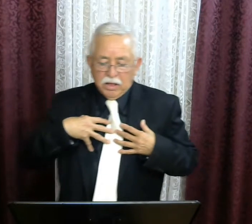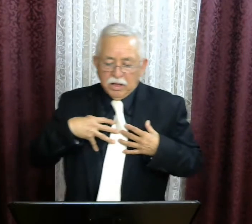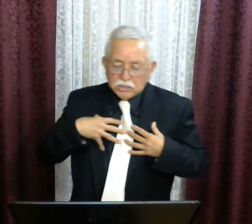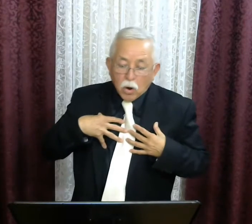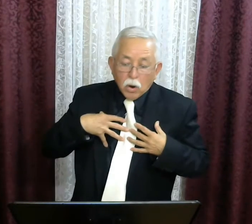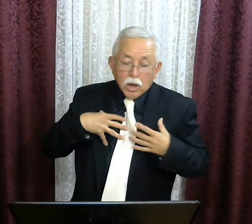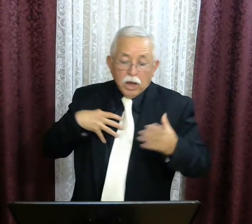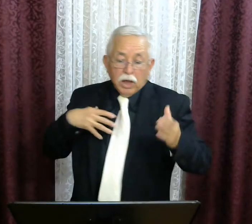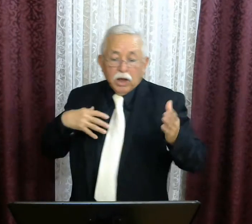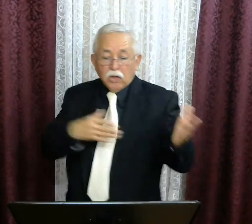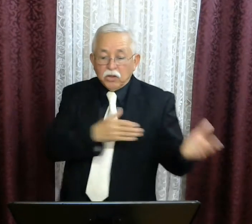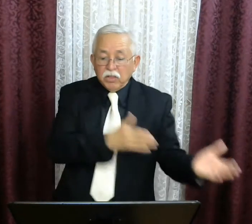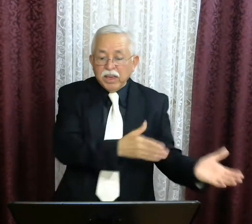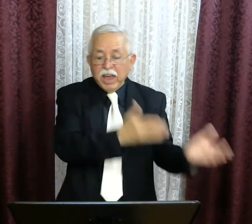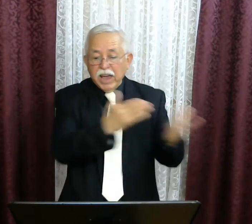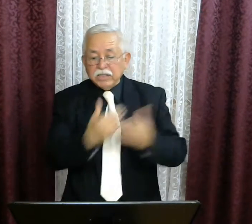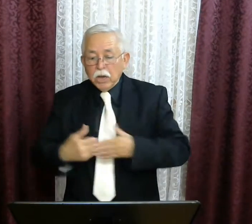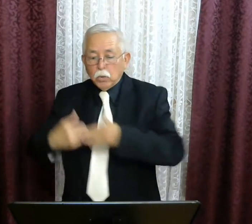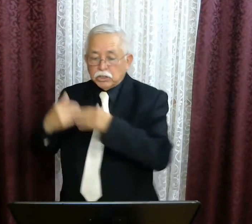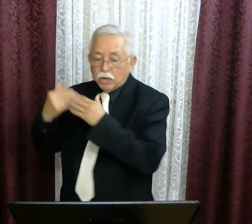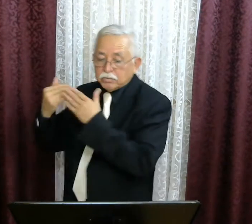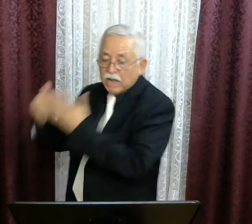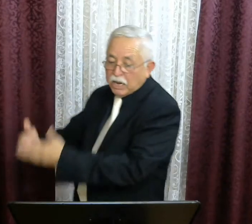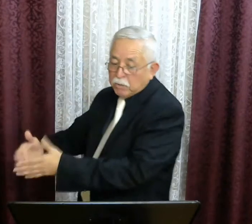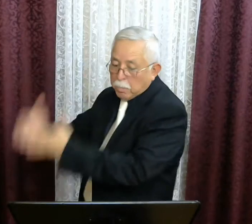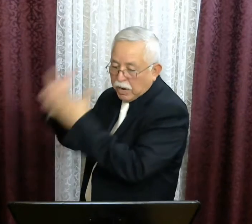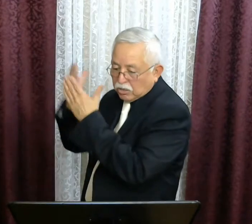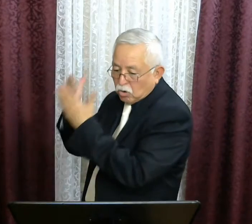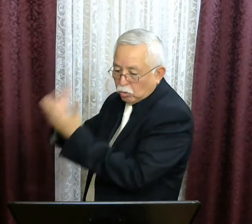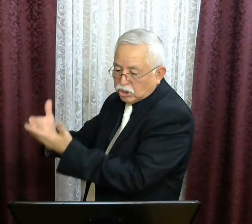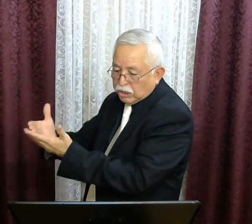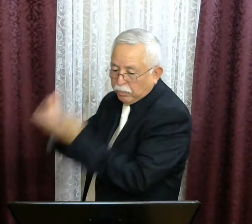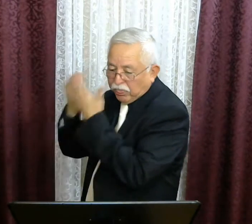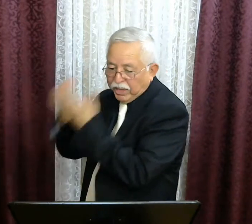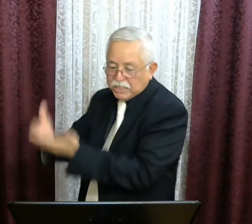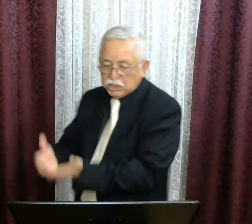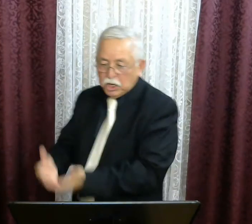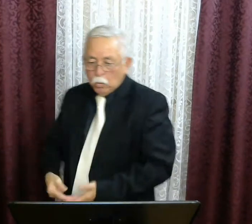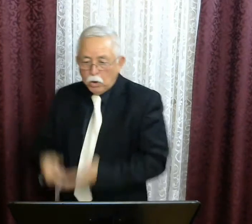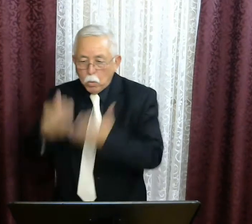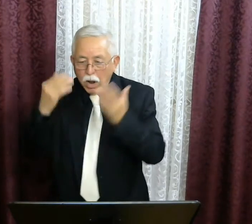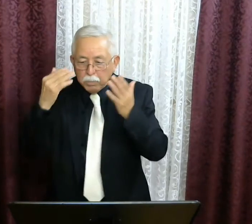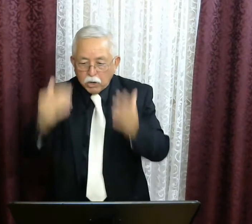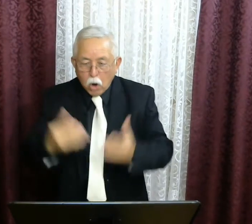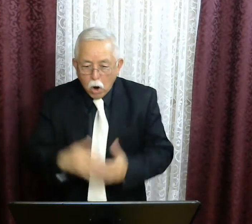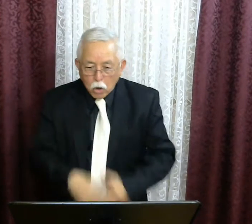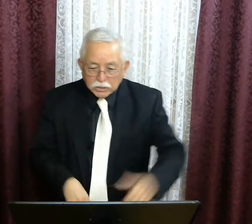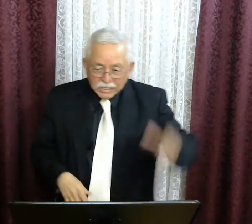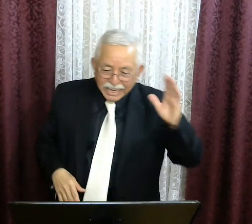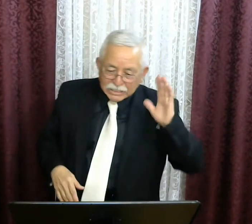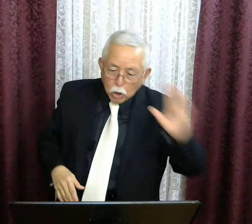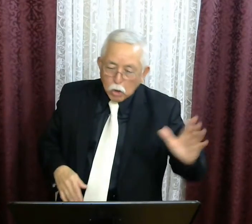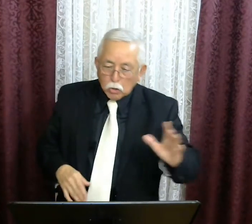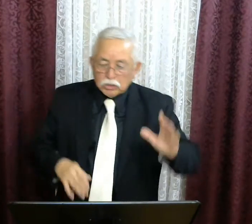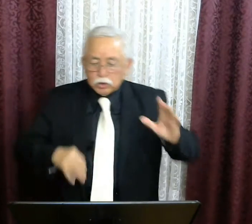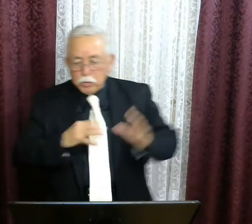So, on the other hand, we sometimes might not receive things we want because they don't contribute